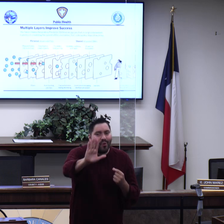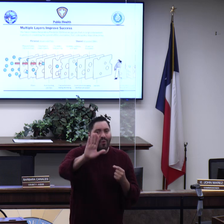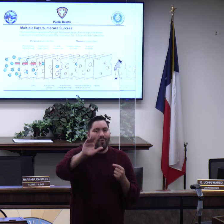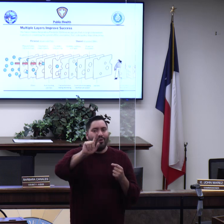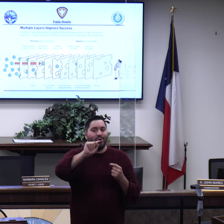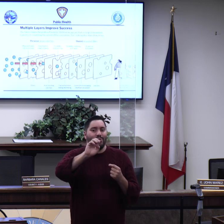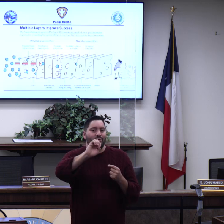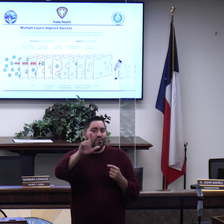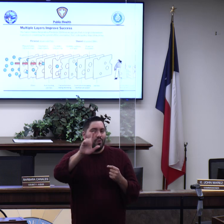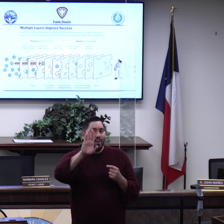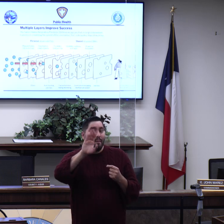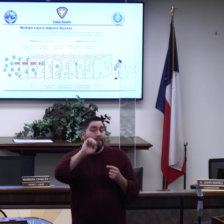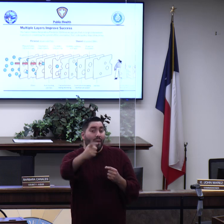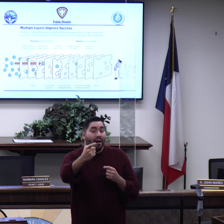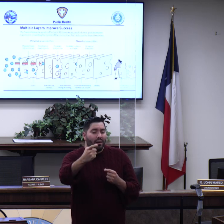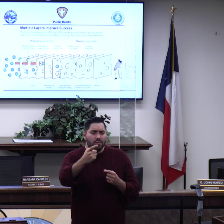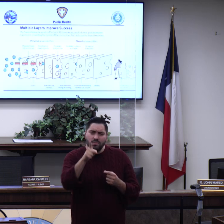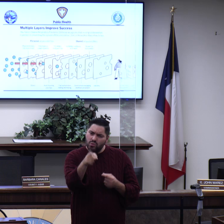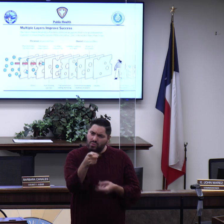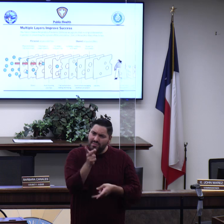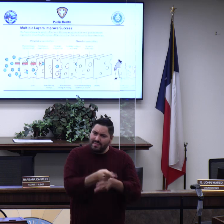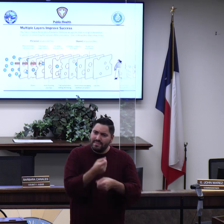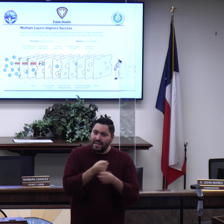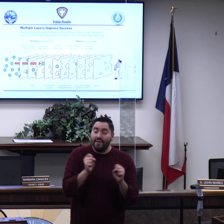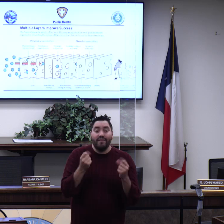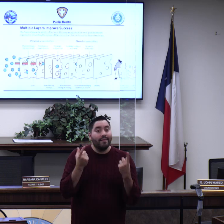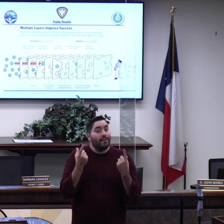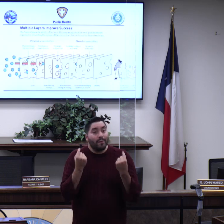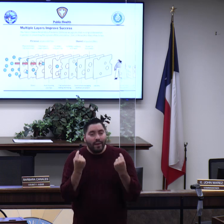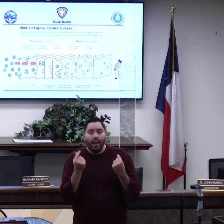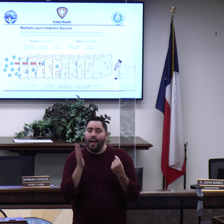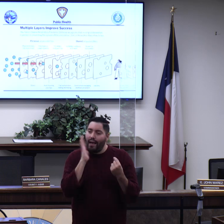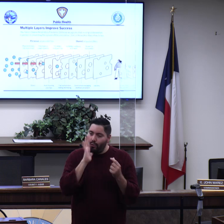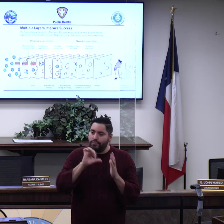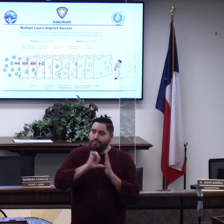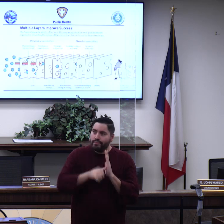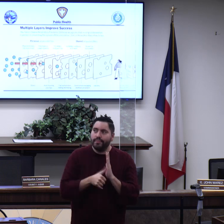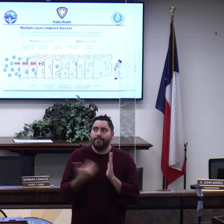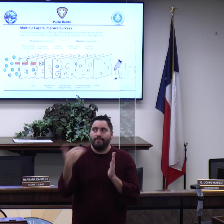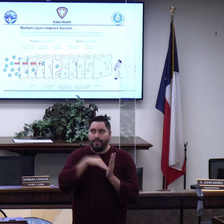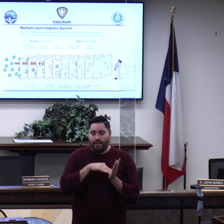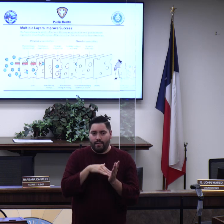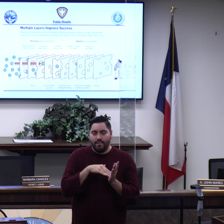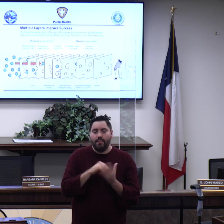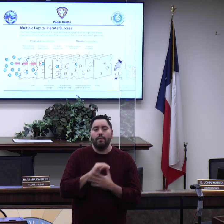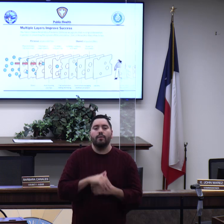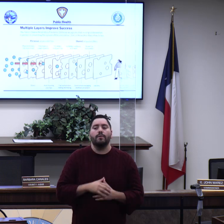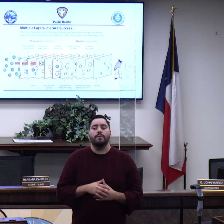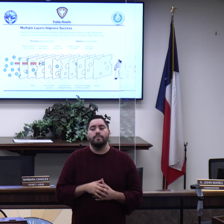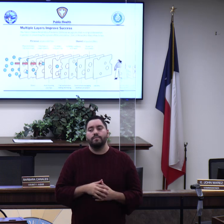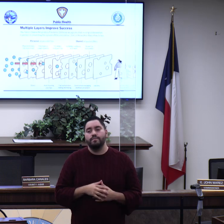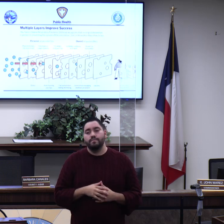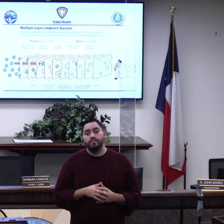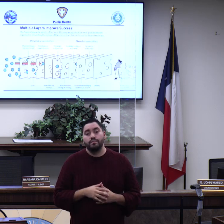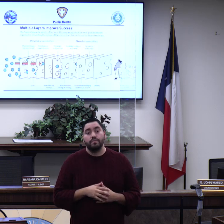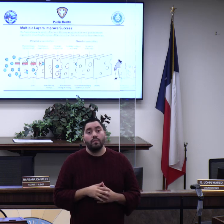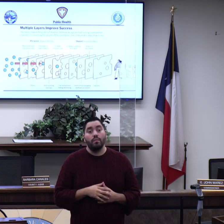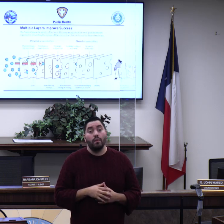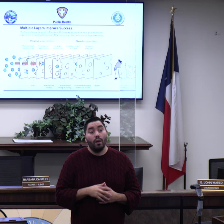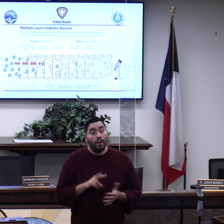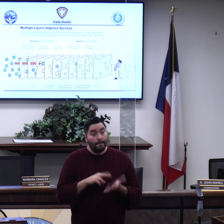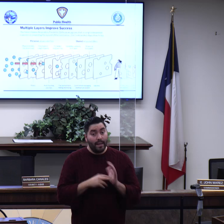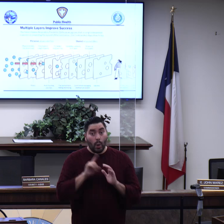to keep yourself safe. And everybody knows what those things are, but I'm going to go over them just in case. So don't just